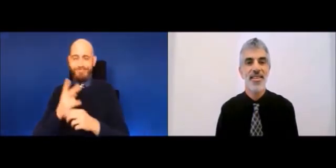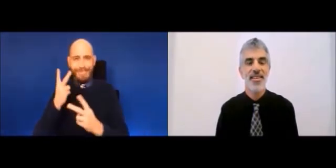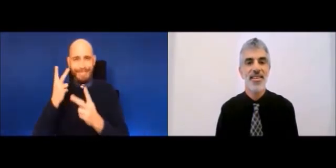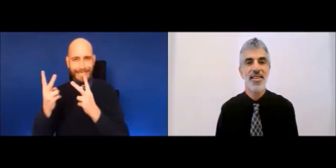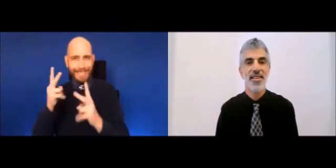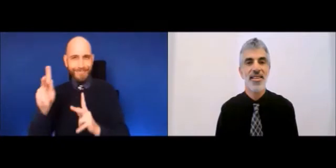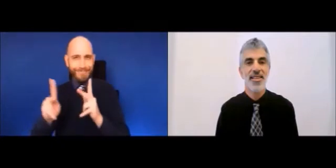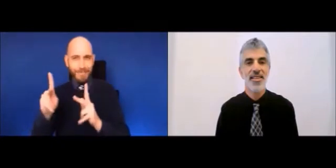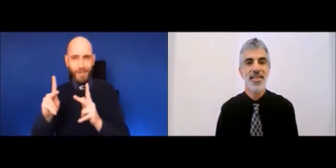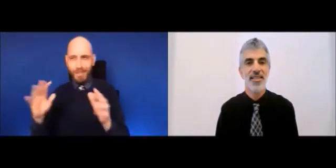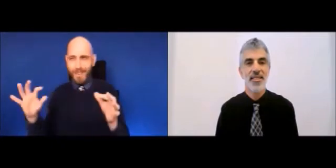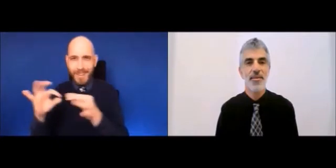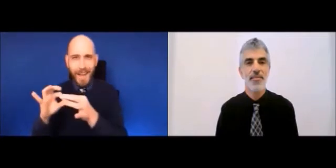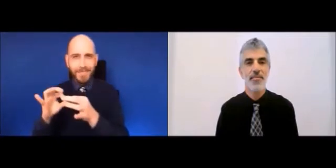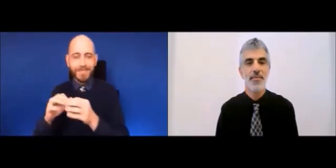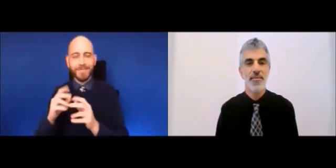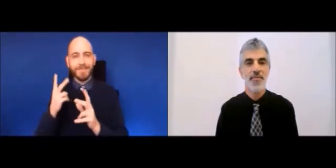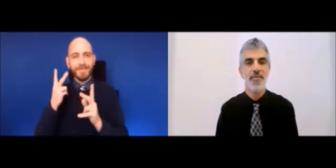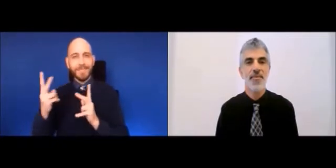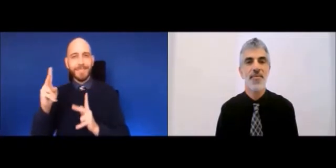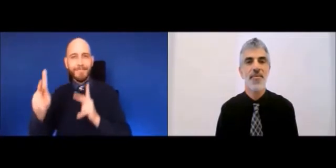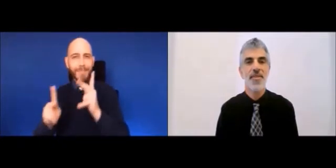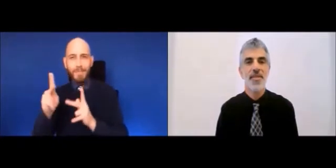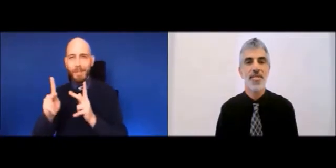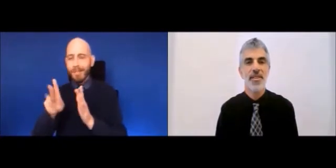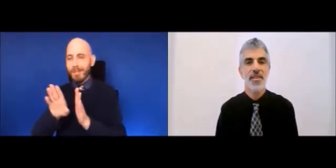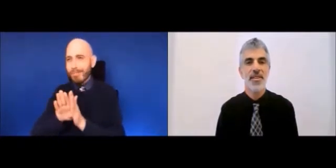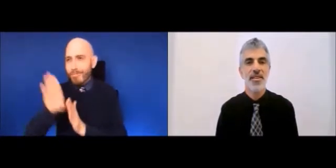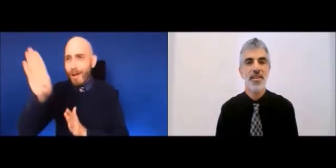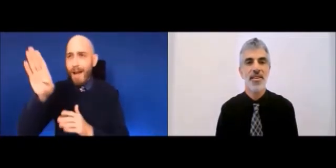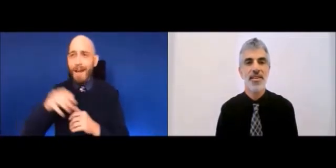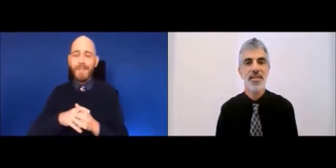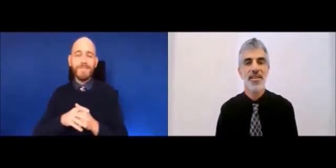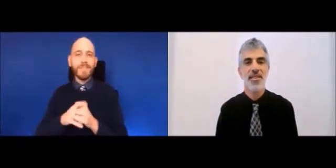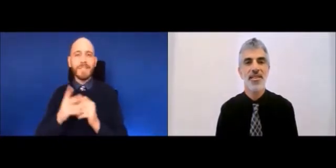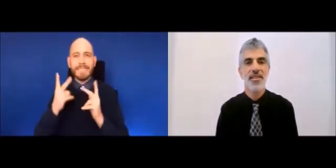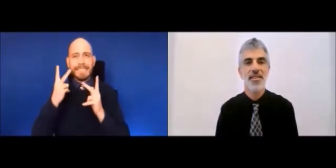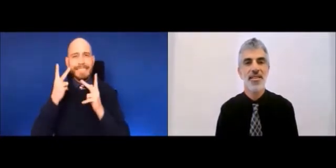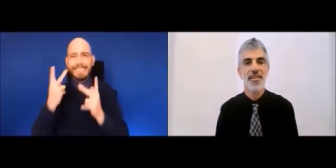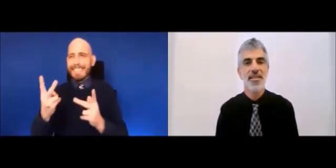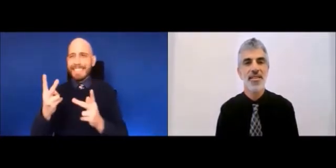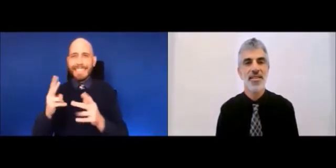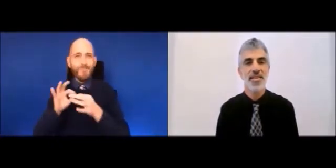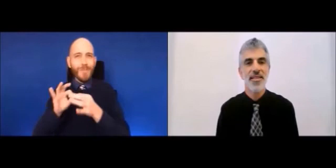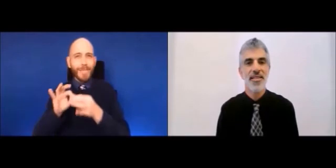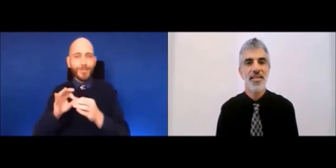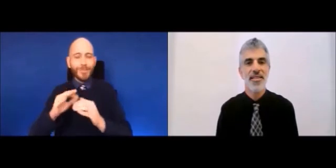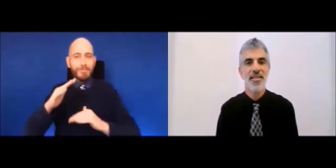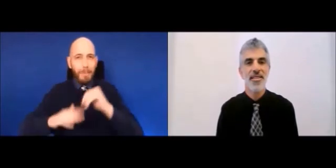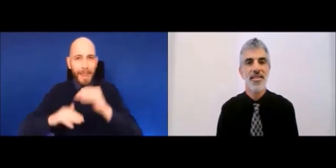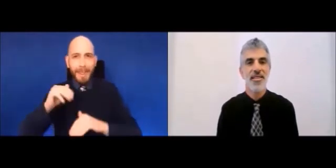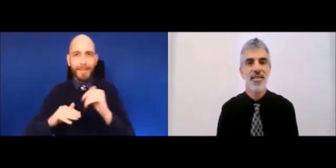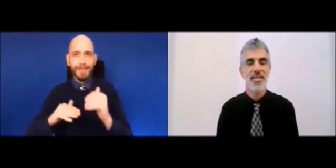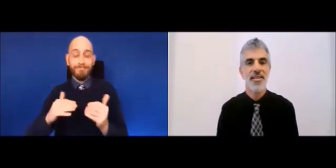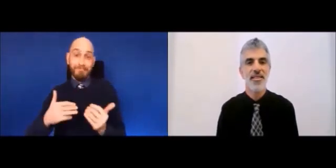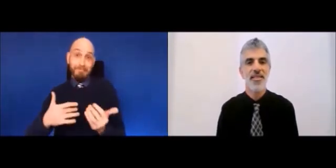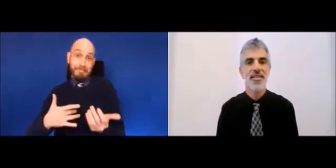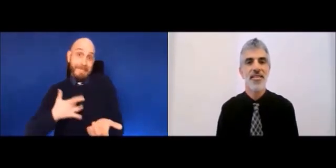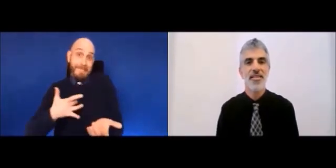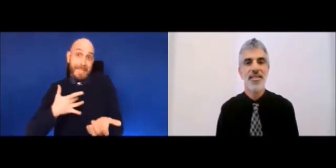The most satisfying part of my job, though, is seeing connections made, seeing people thrive, seeing